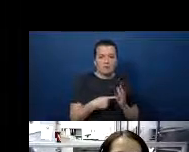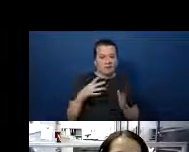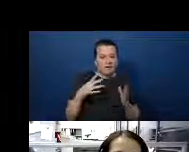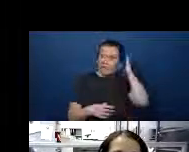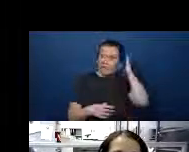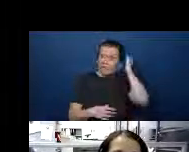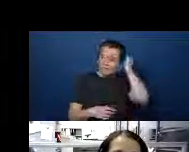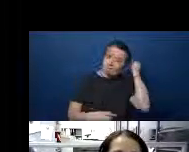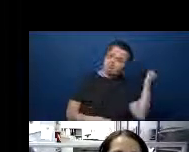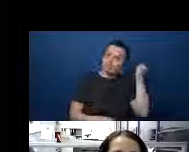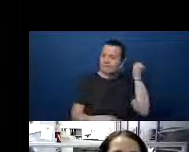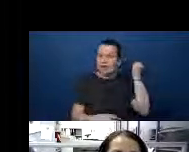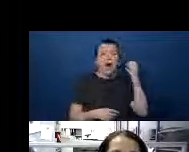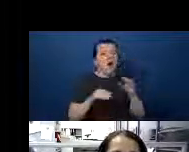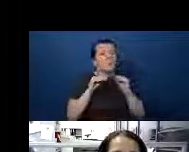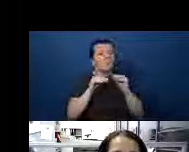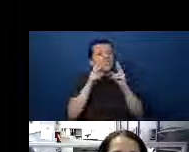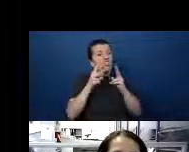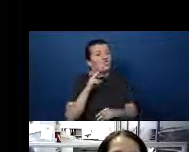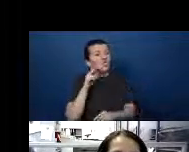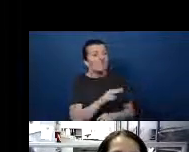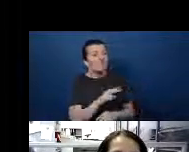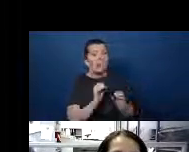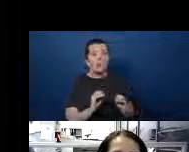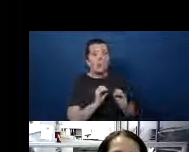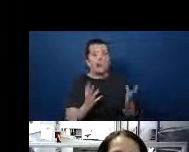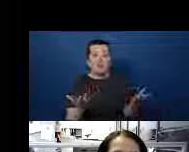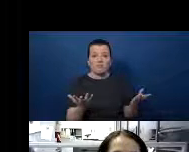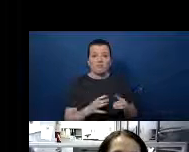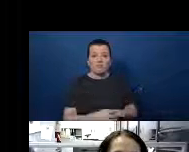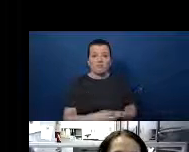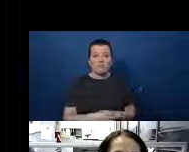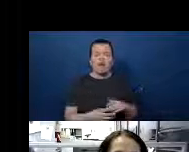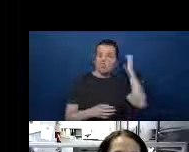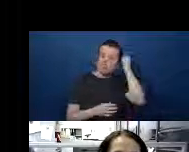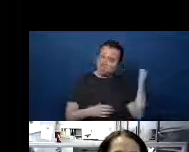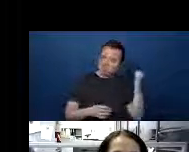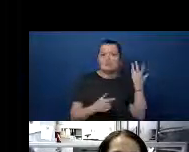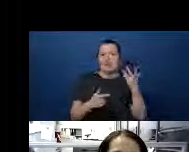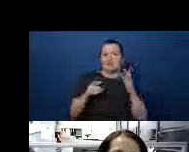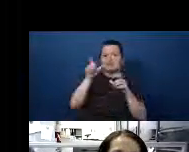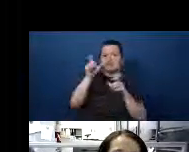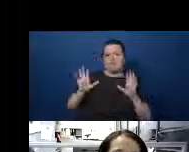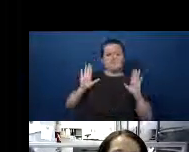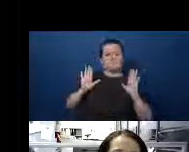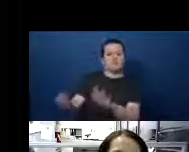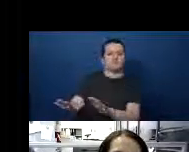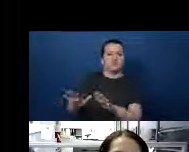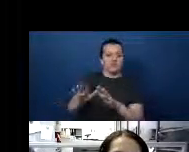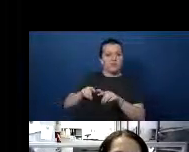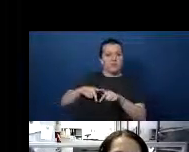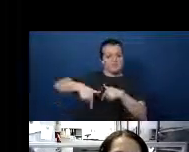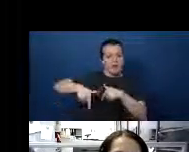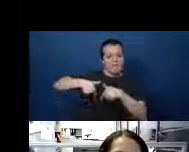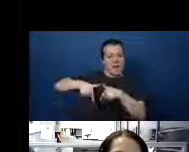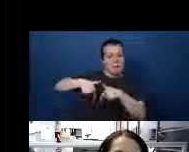didn't intervene at all. The most severe time was that they pushed me down on the ground and kept kicking me. I was just